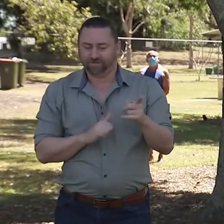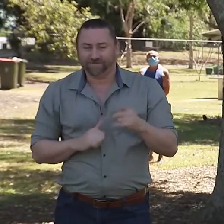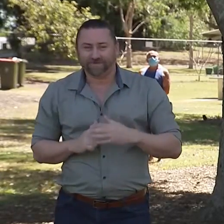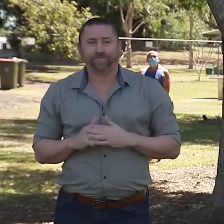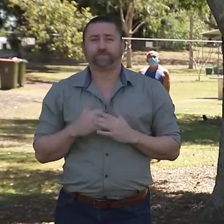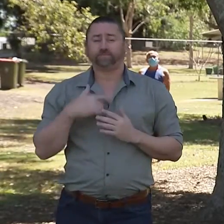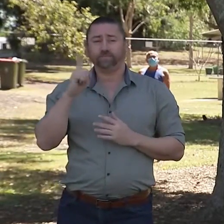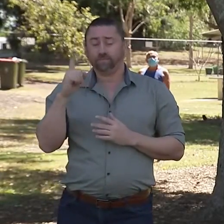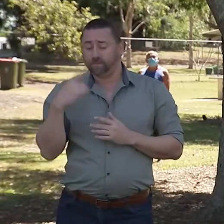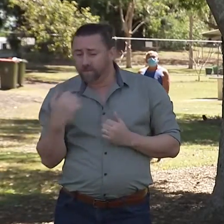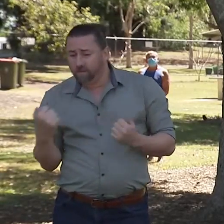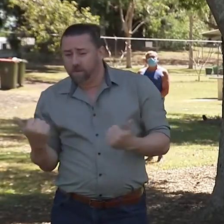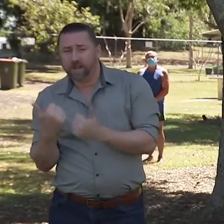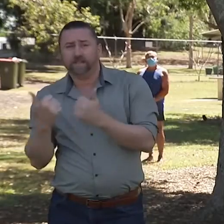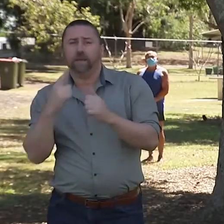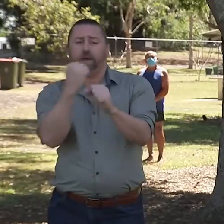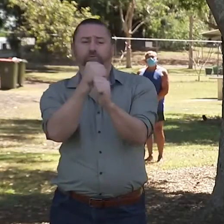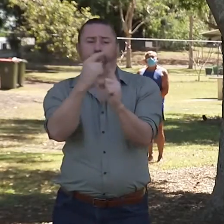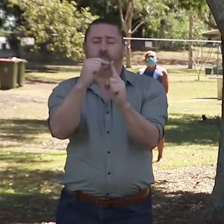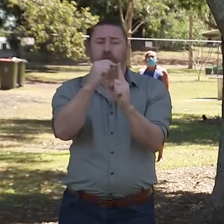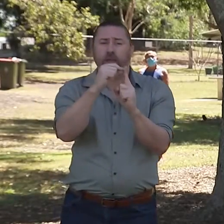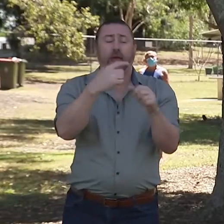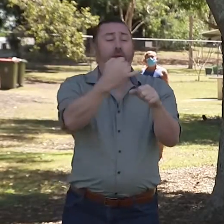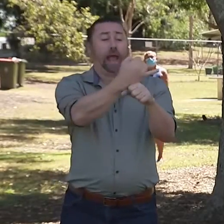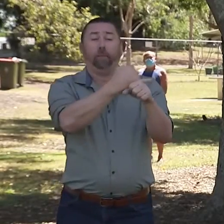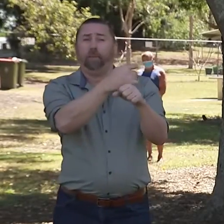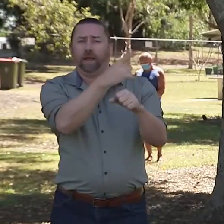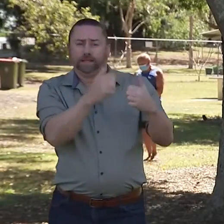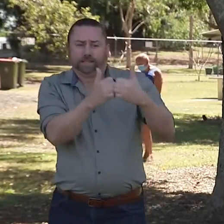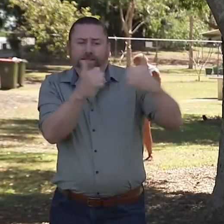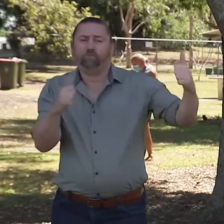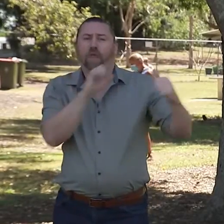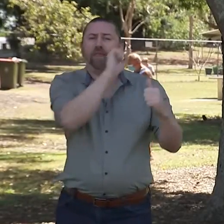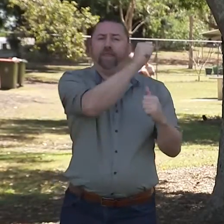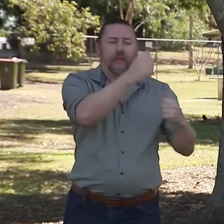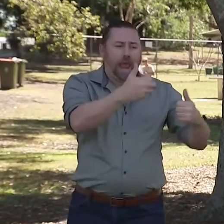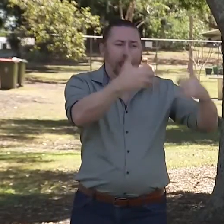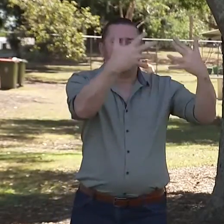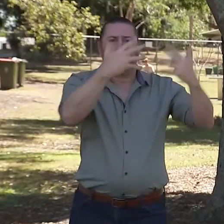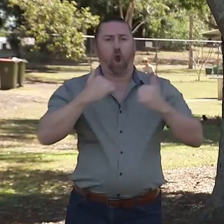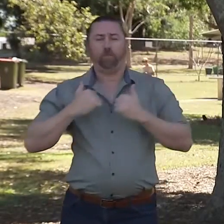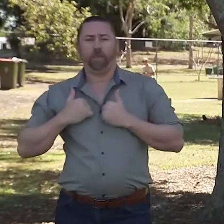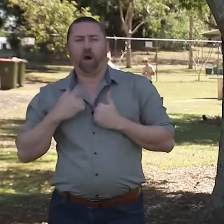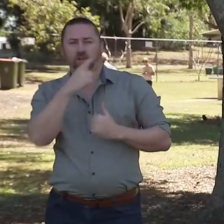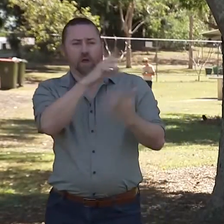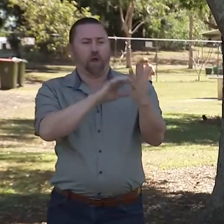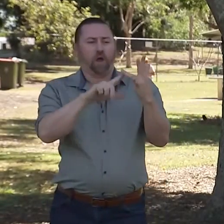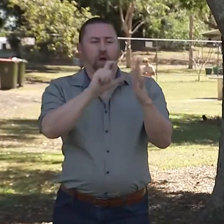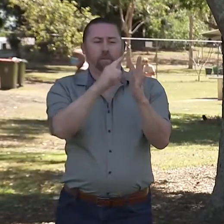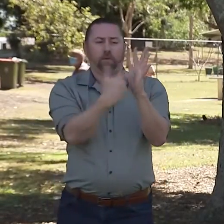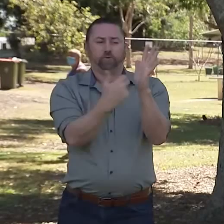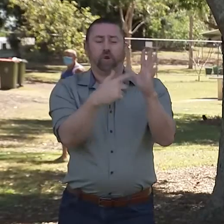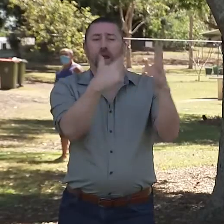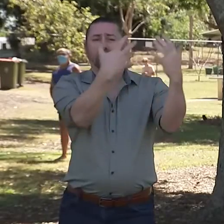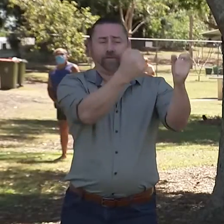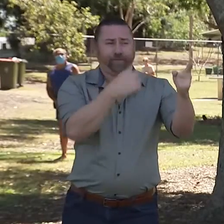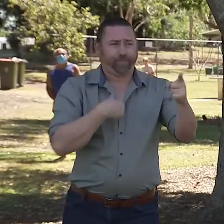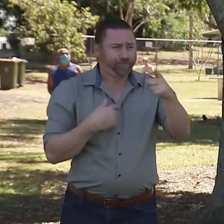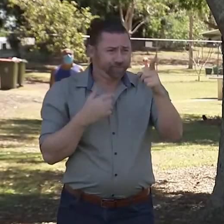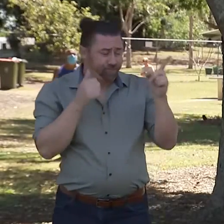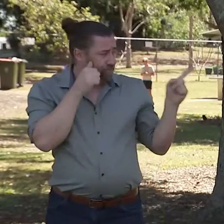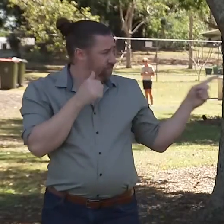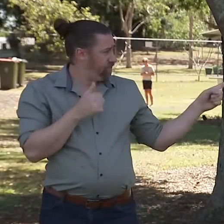bigger uptake now too across our GPs and our pharmacies, because the pharmacies have got Moderna. So for instance, Jeanette, I don't know